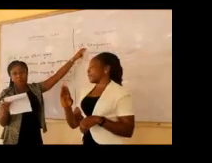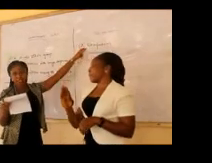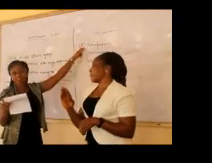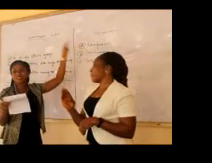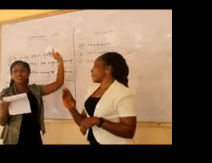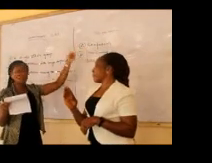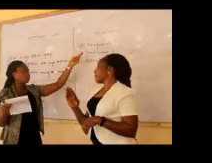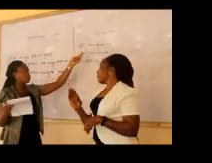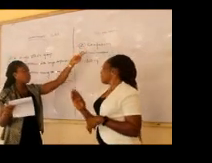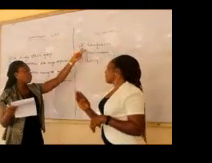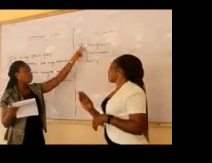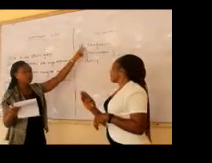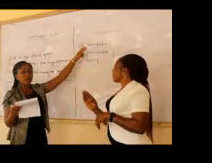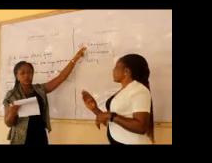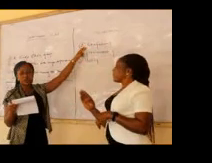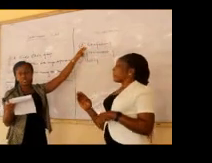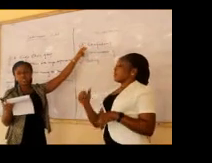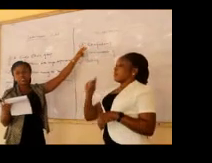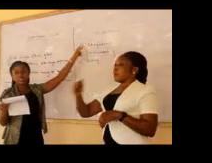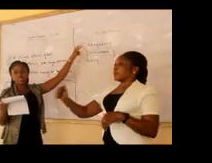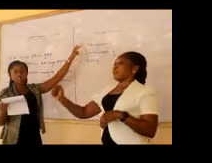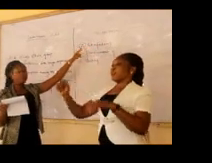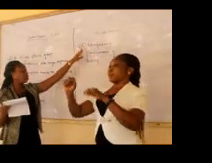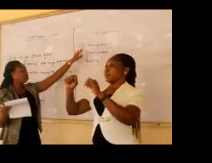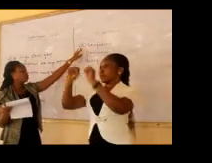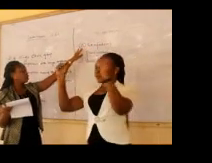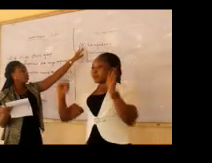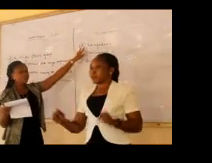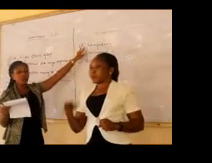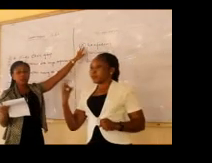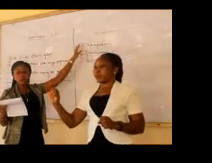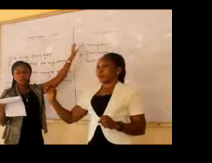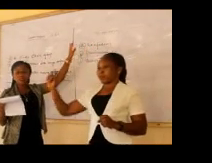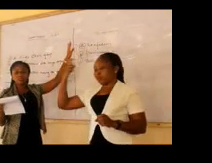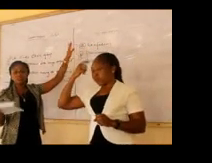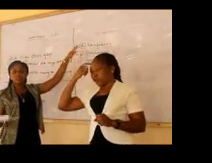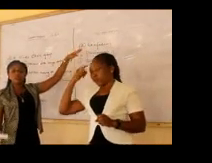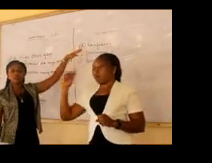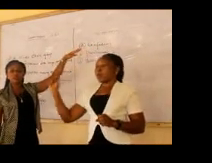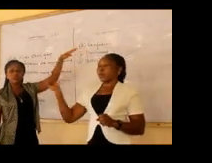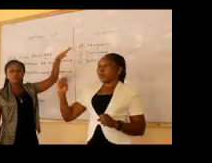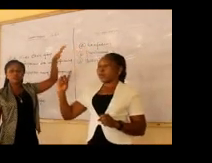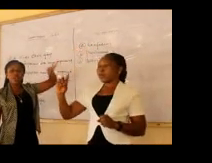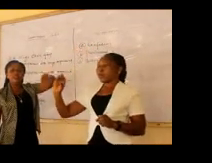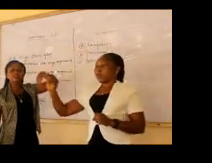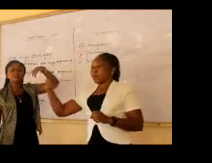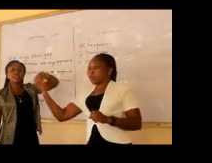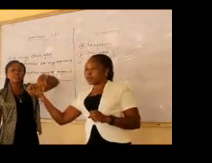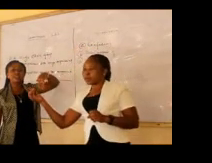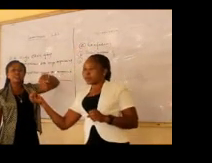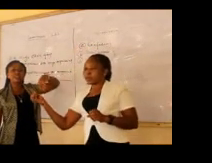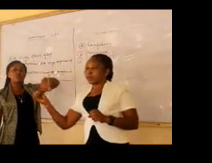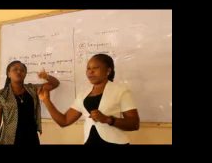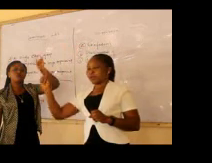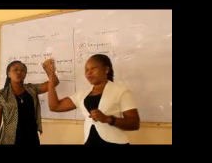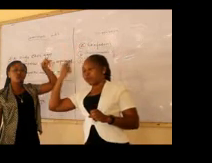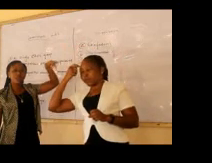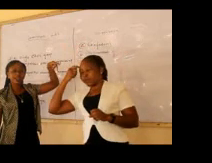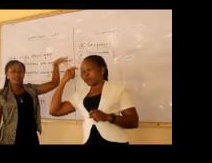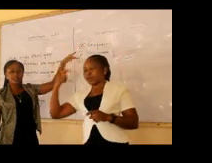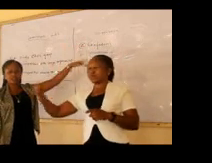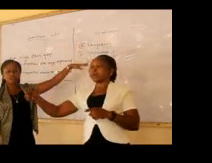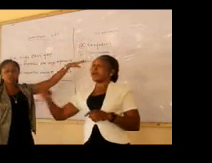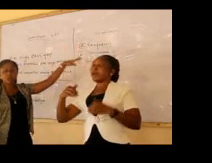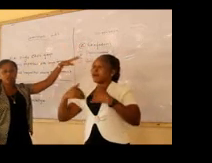confederal government. It cannot be a confederal government because a confederal government is a system of government where the state tends to be